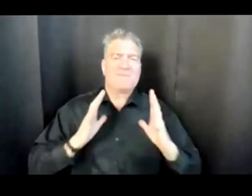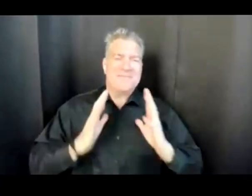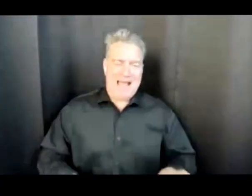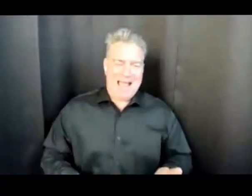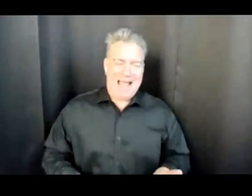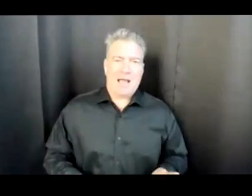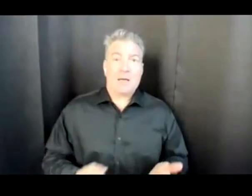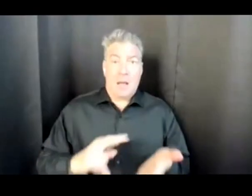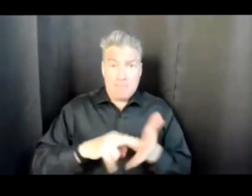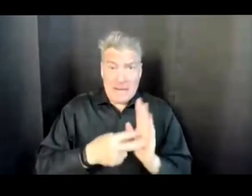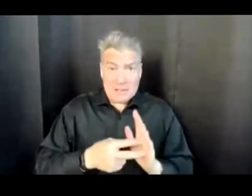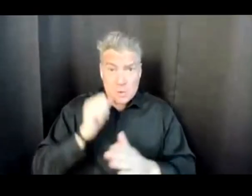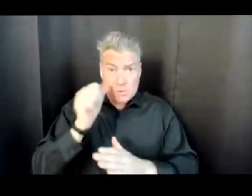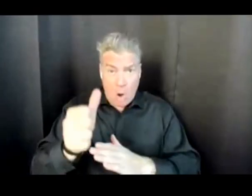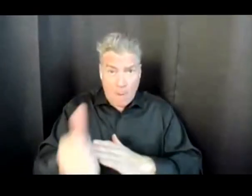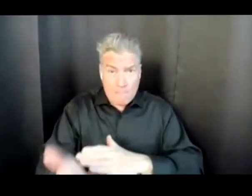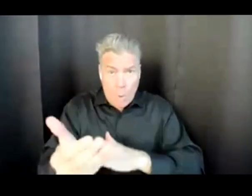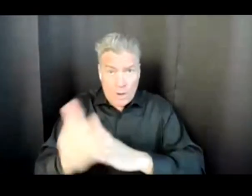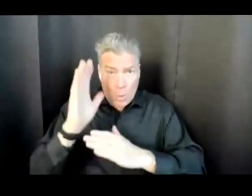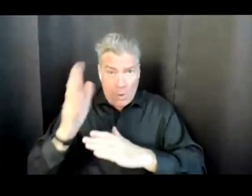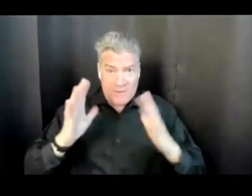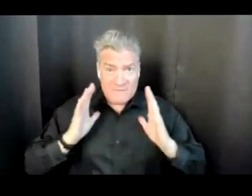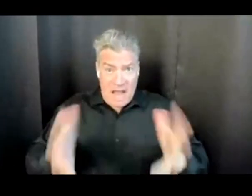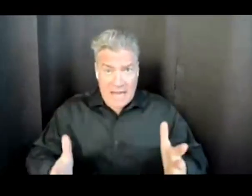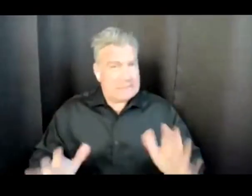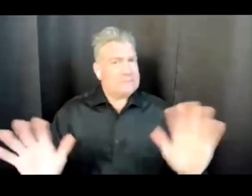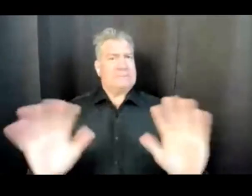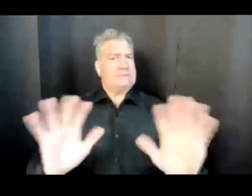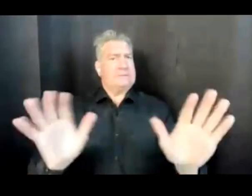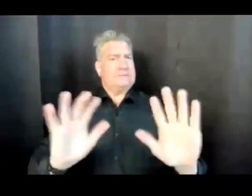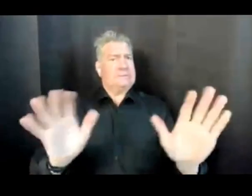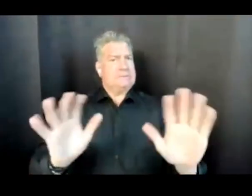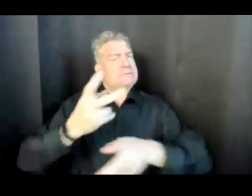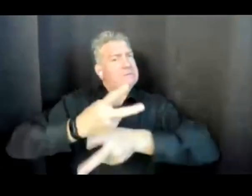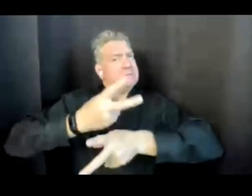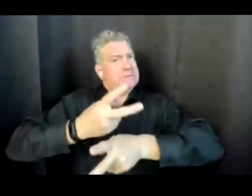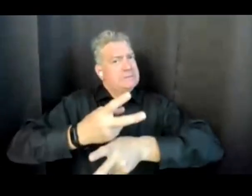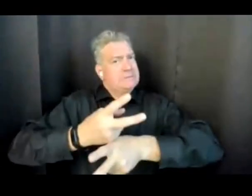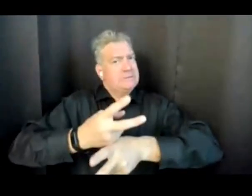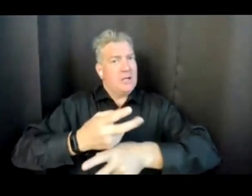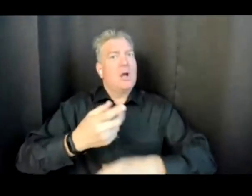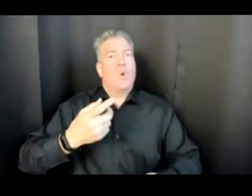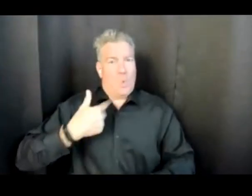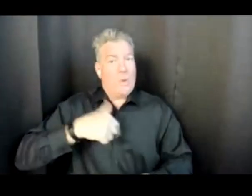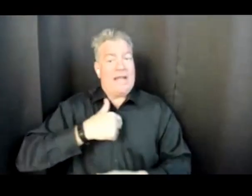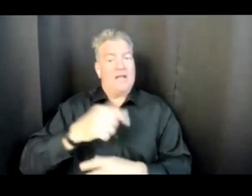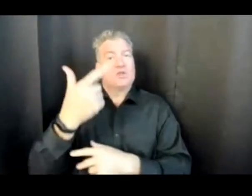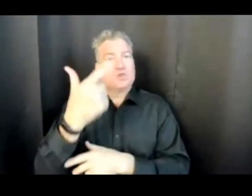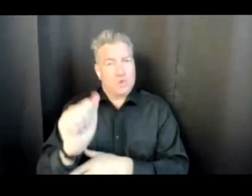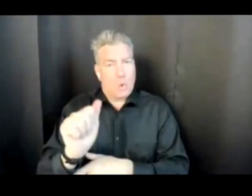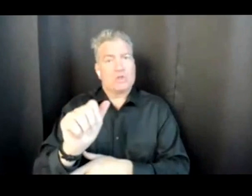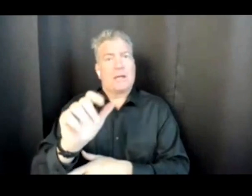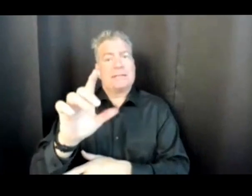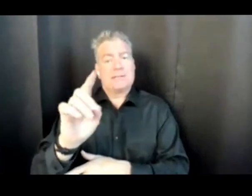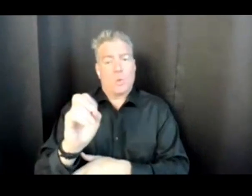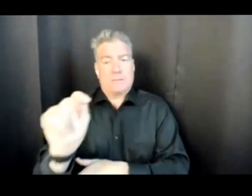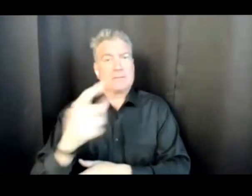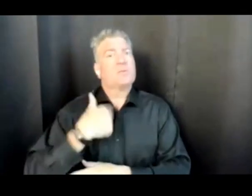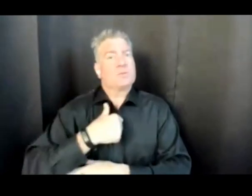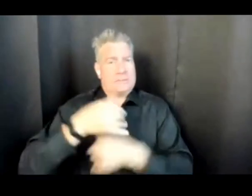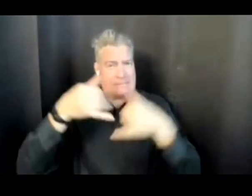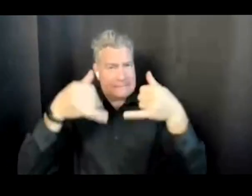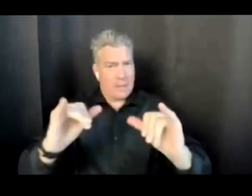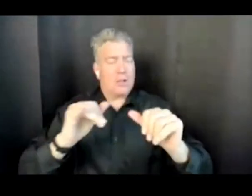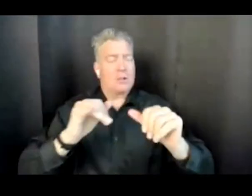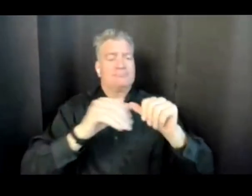be good overnight or into the morning. We still need to get out and treat and make sure these roadways are safe